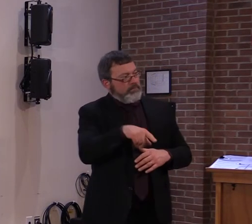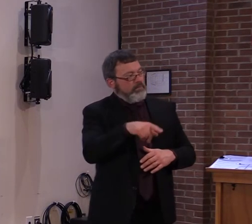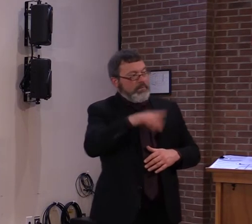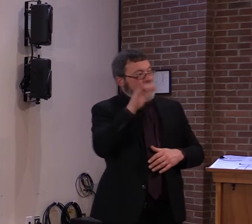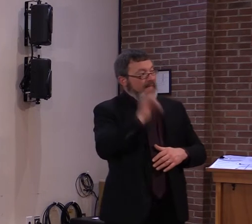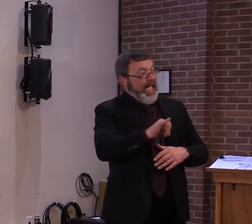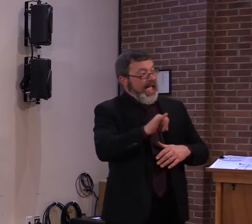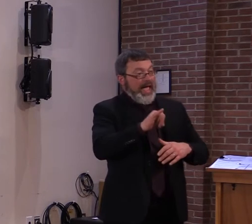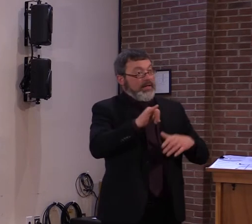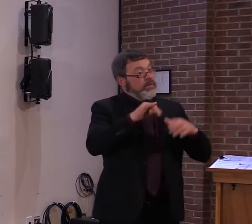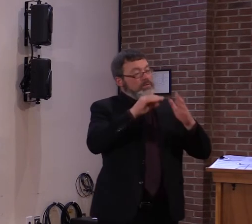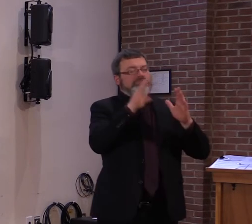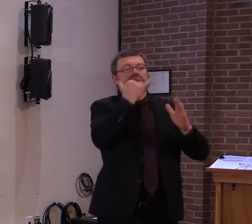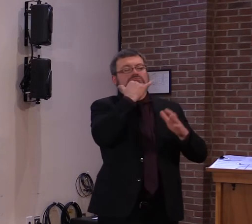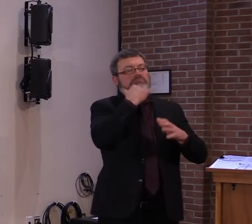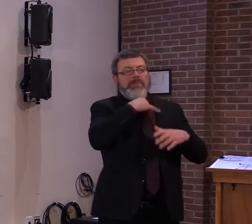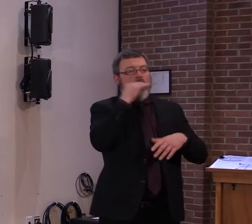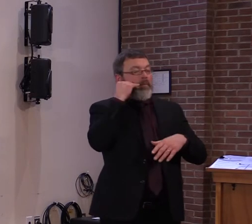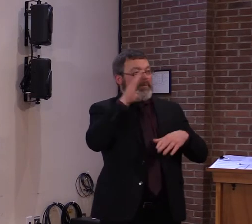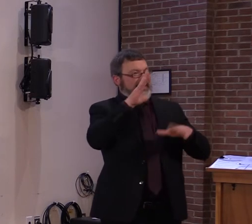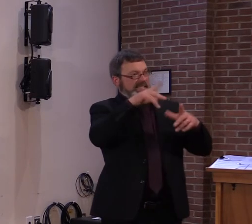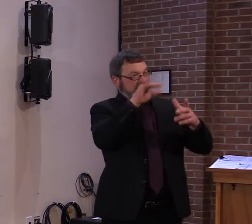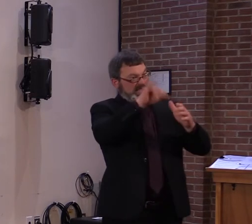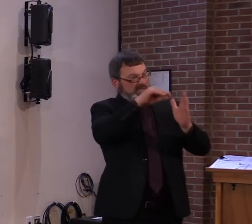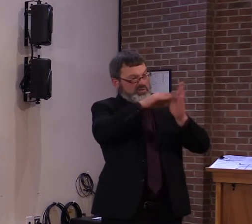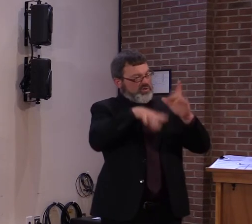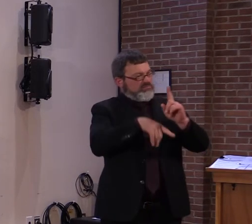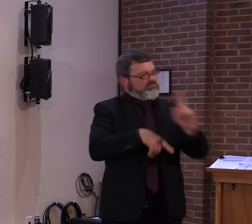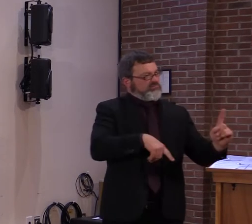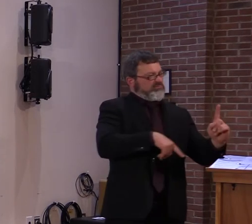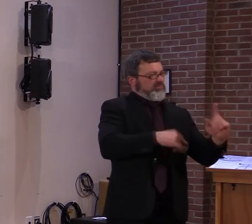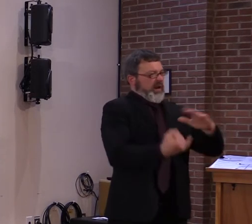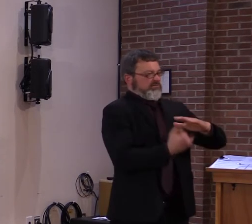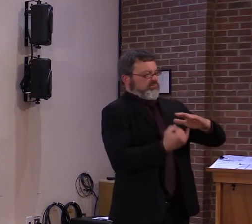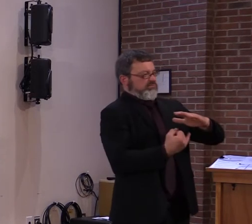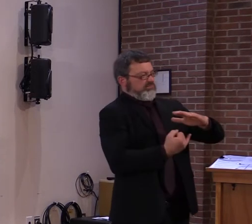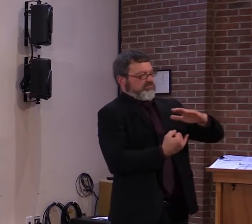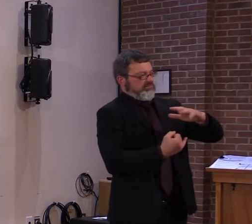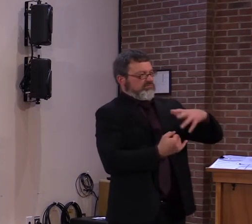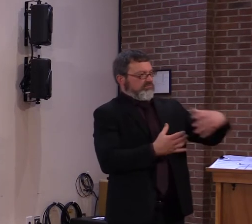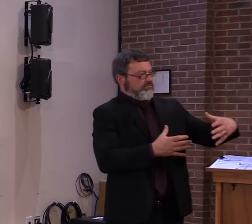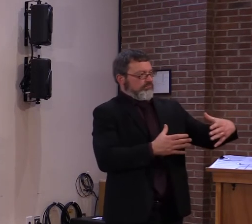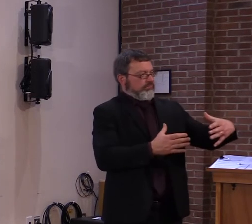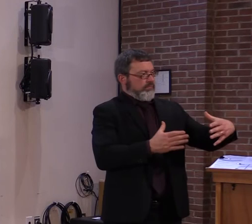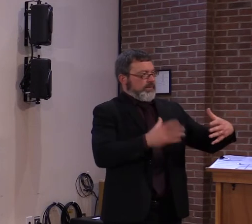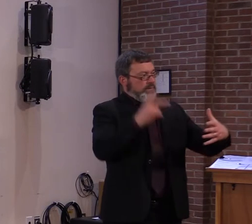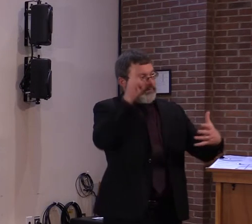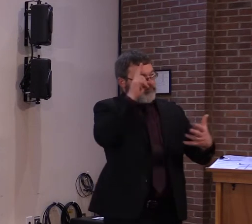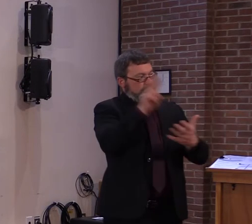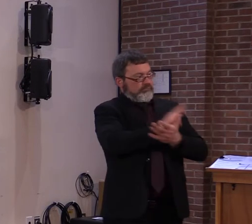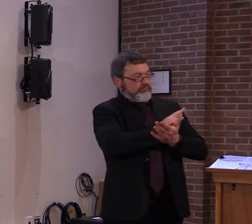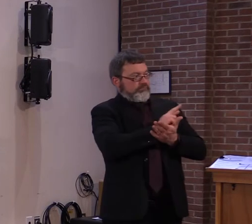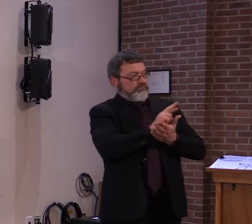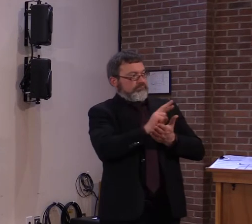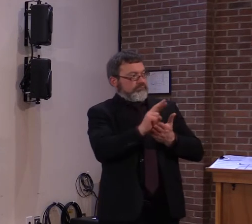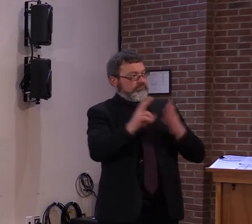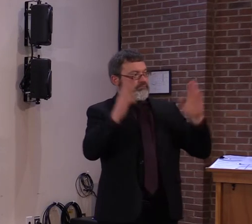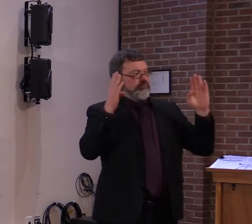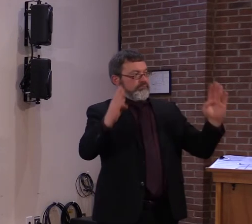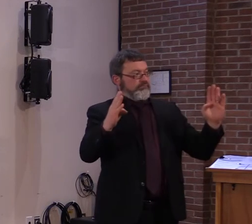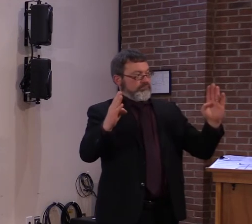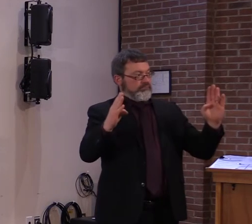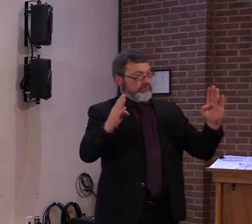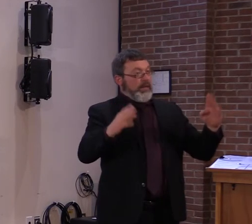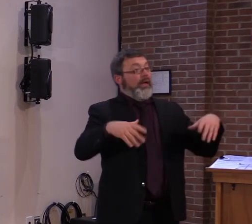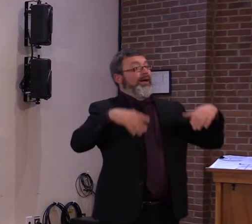isolation until the period that it's safe to release that student. So that student would